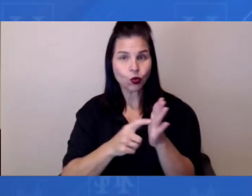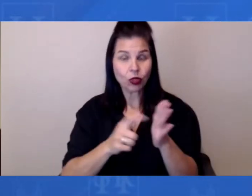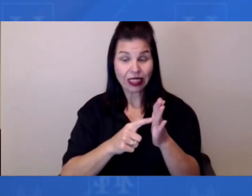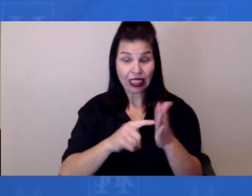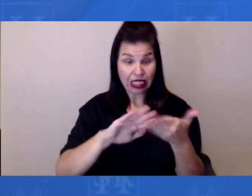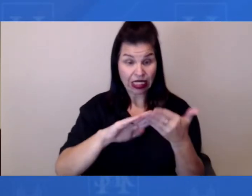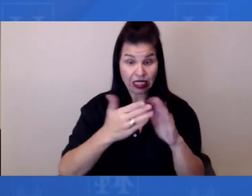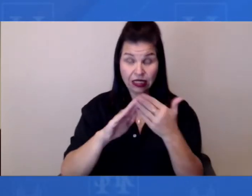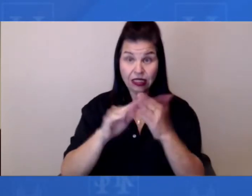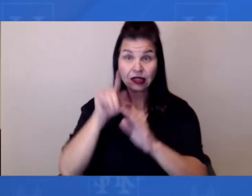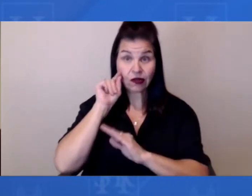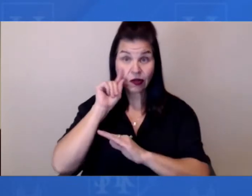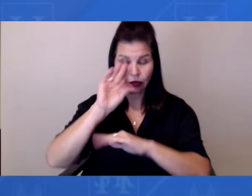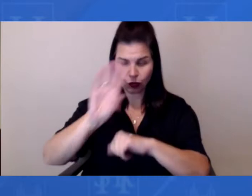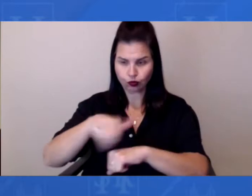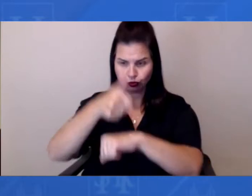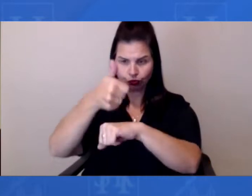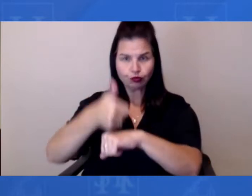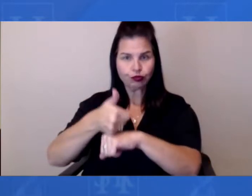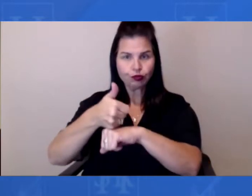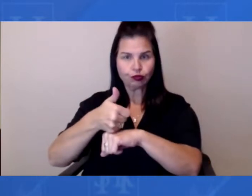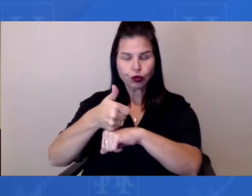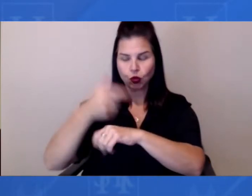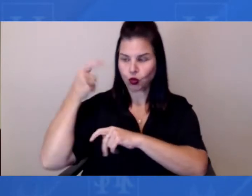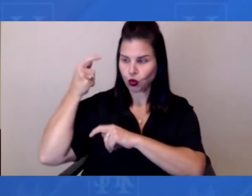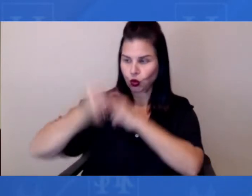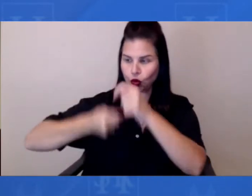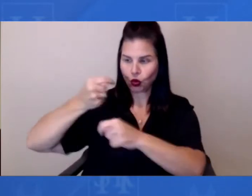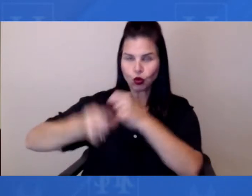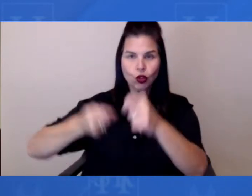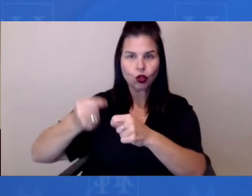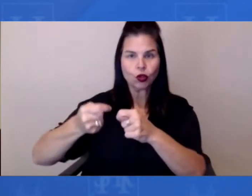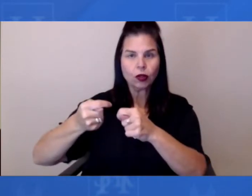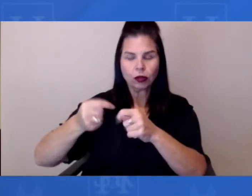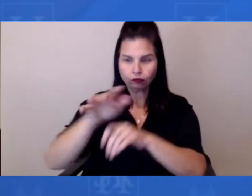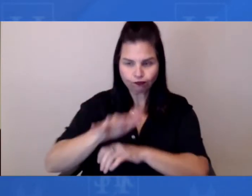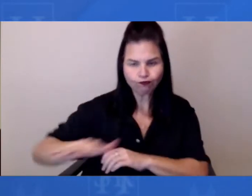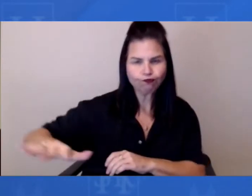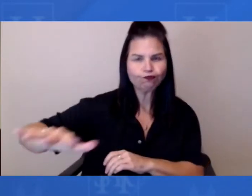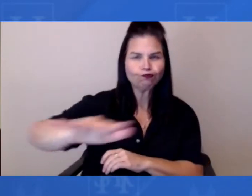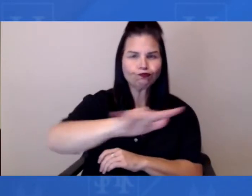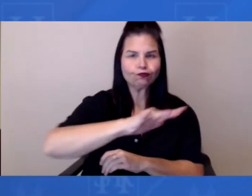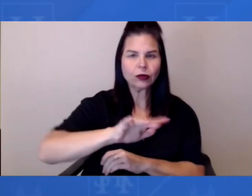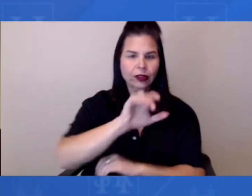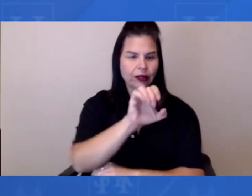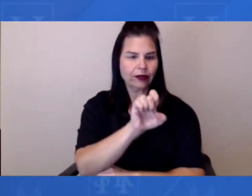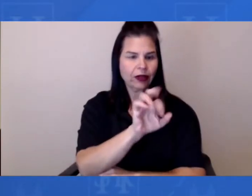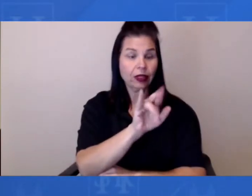situated upon the traditional territories of the Erie,